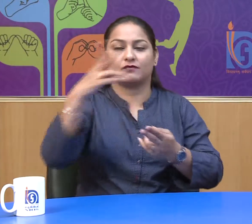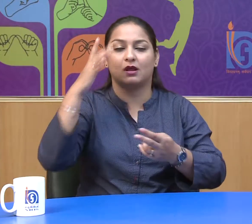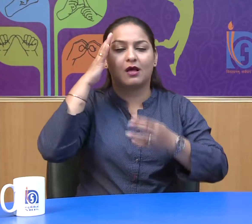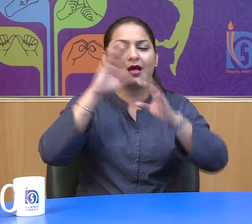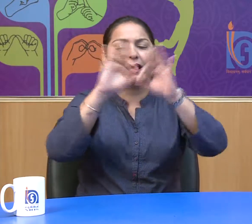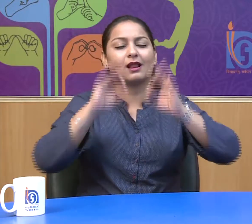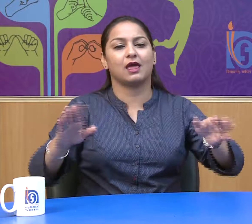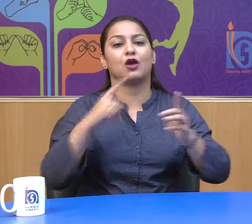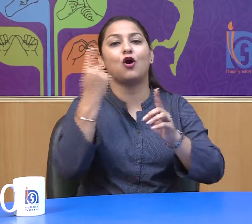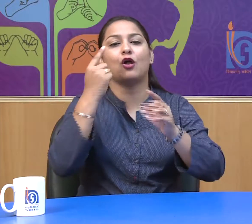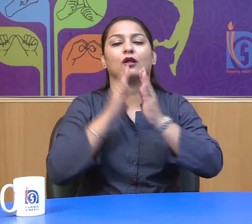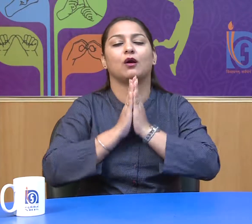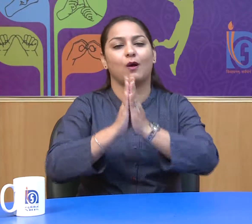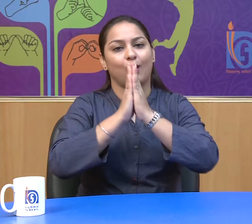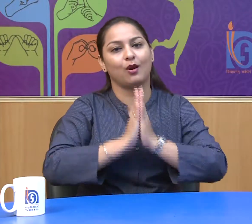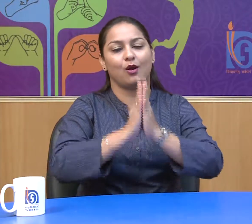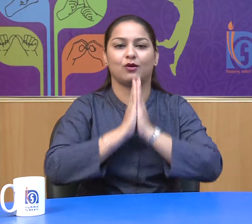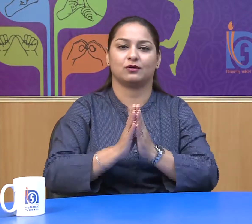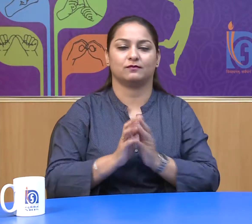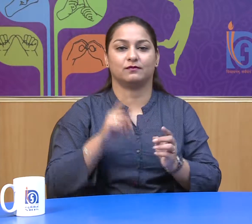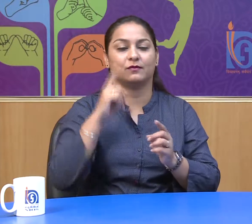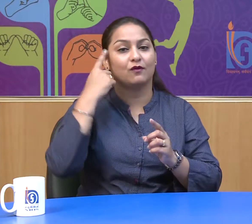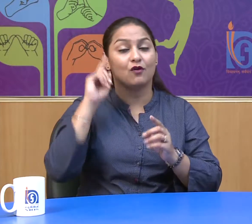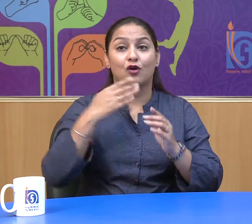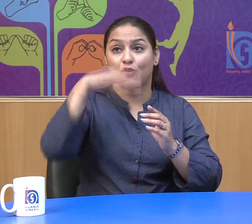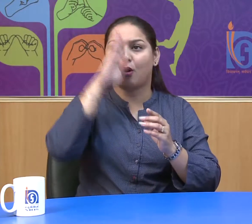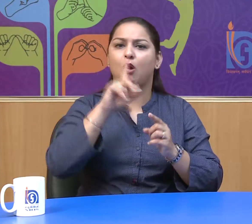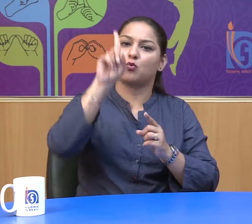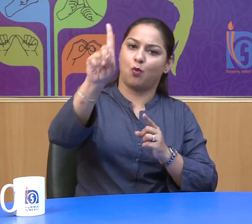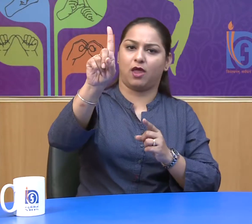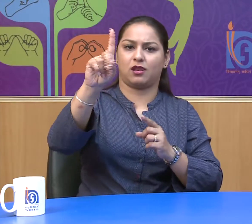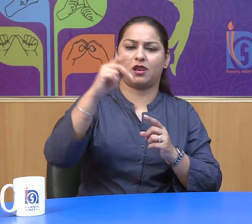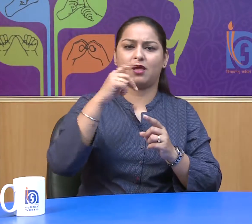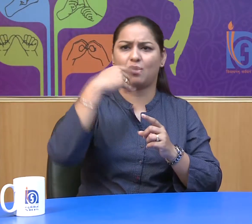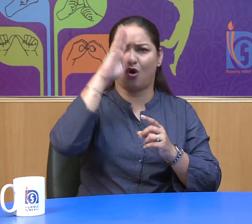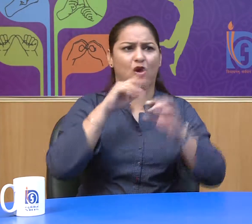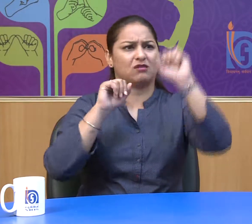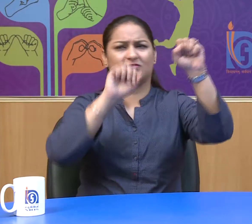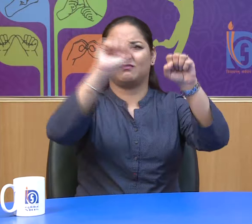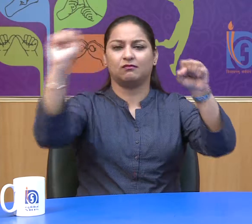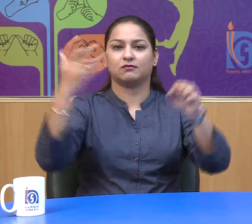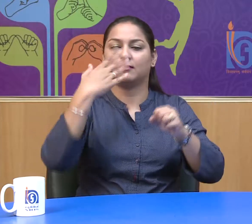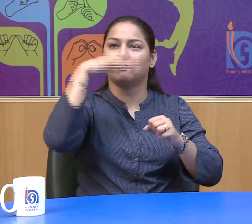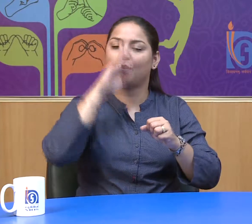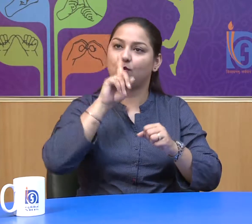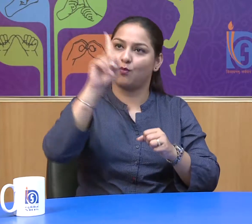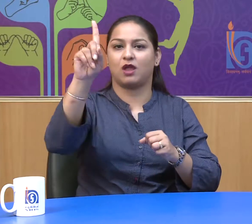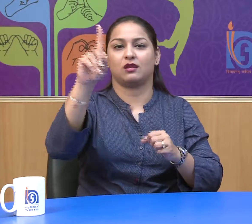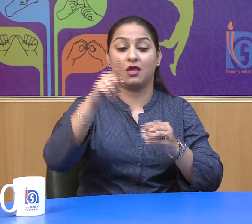saints emphasized oneness of God. They said the path to God lay